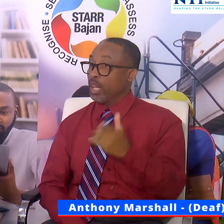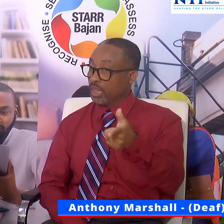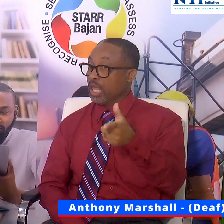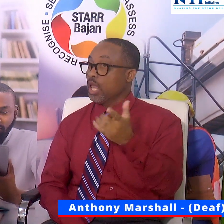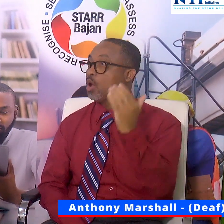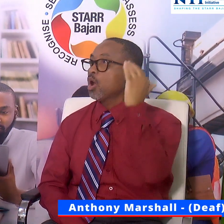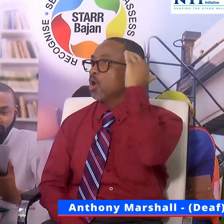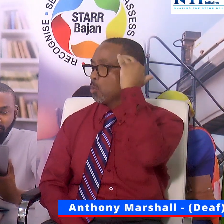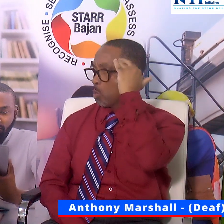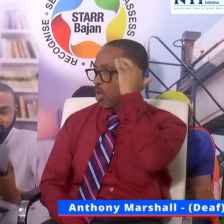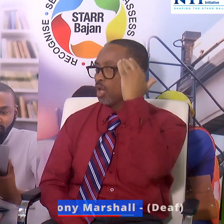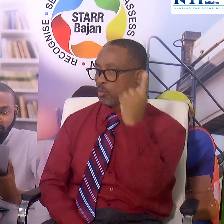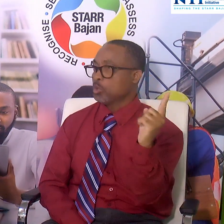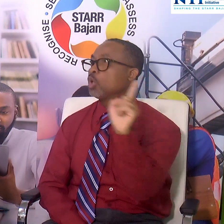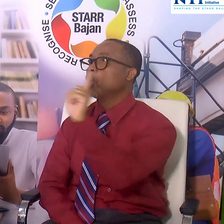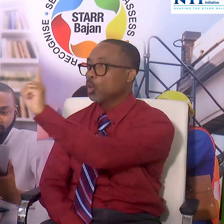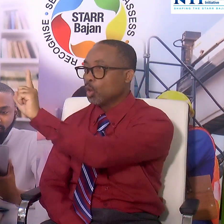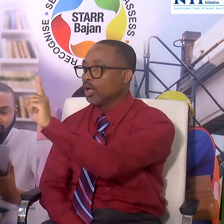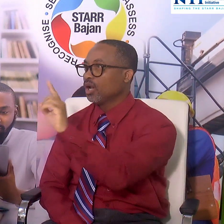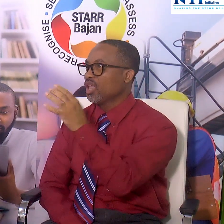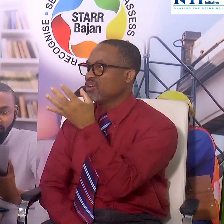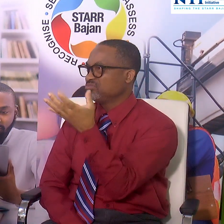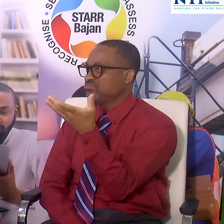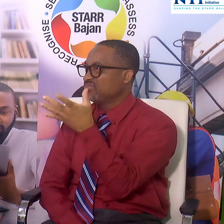include sign language into education.